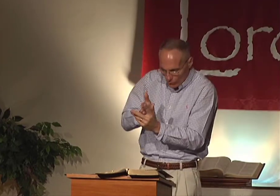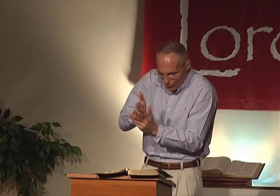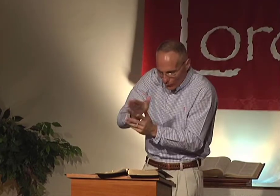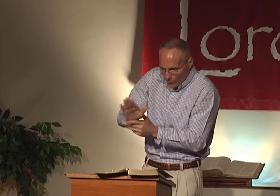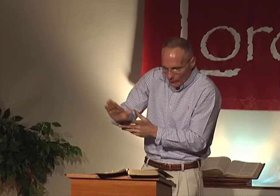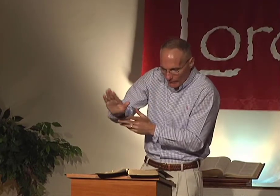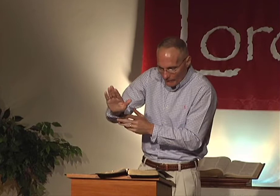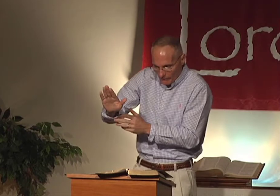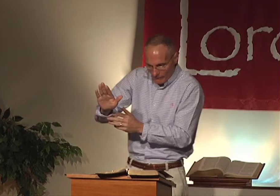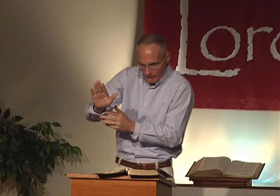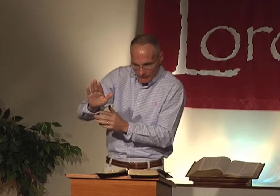church